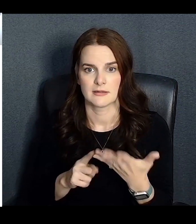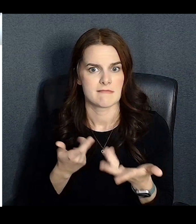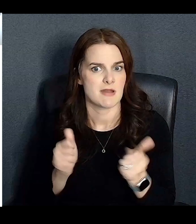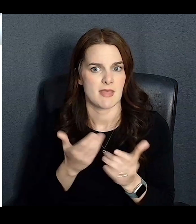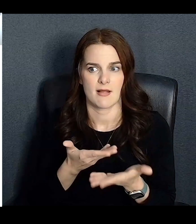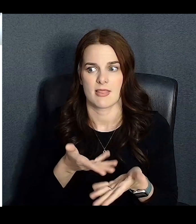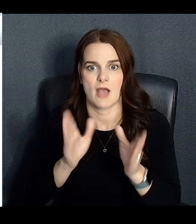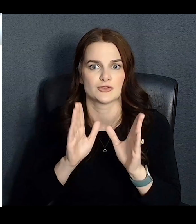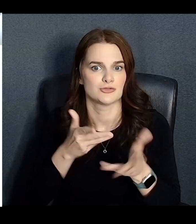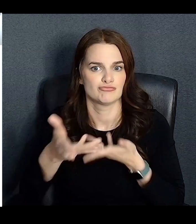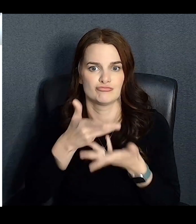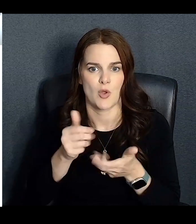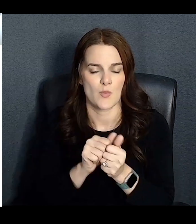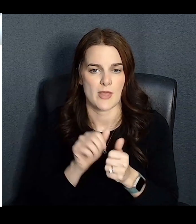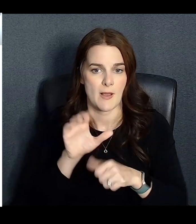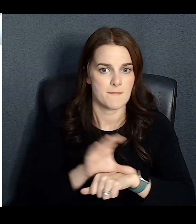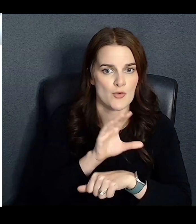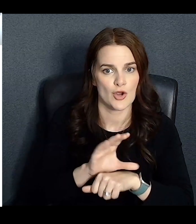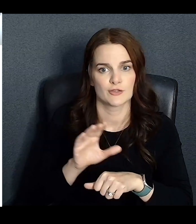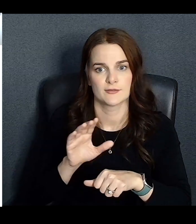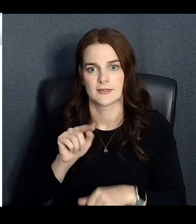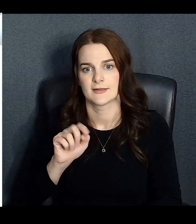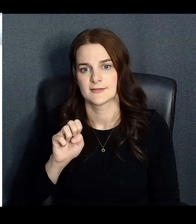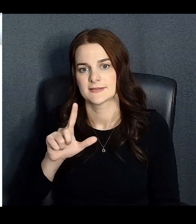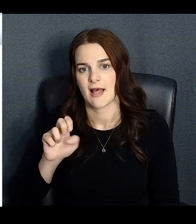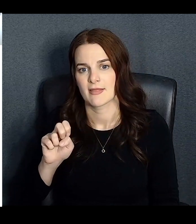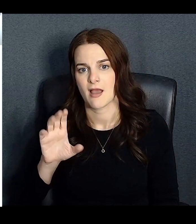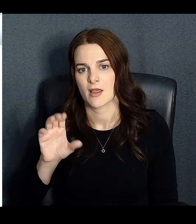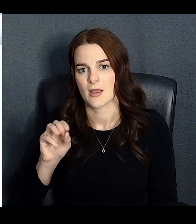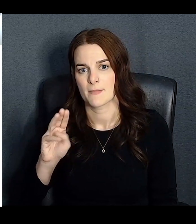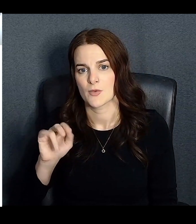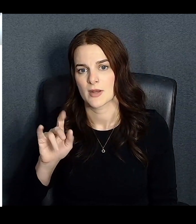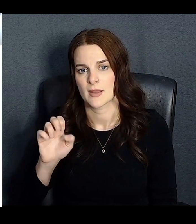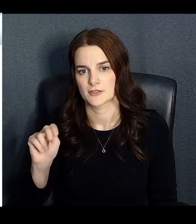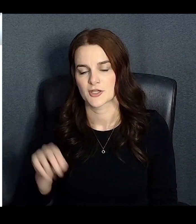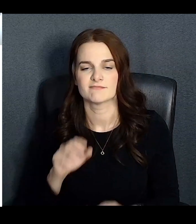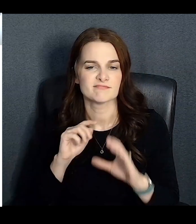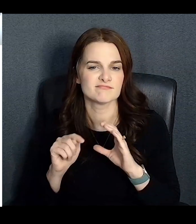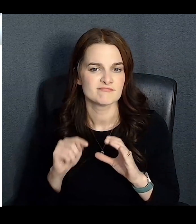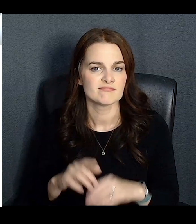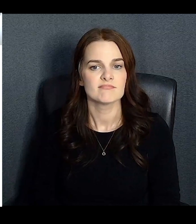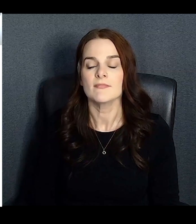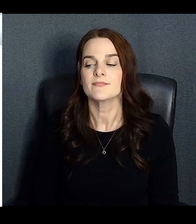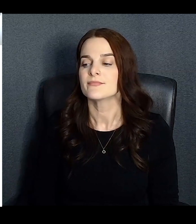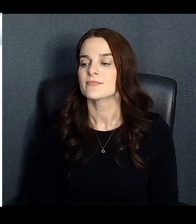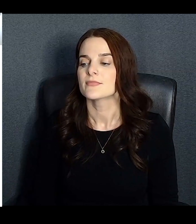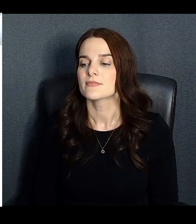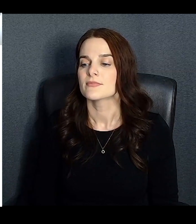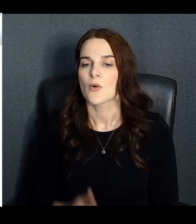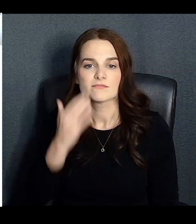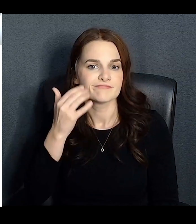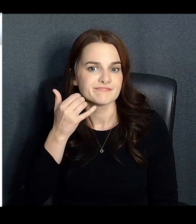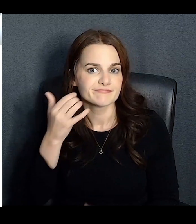to kind of interact with a computer and telecommunication. So this program not only provides you with